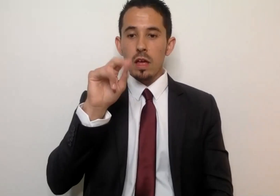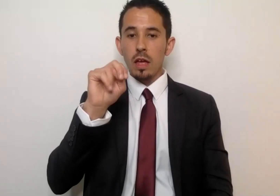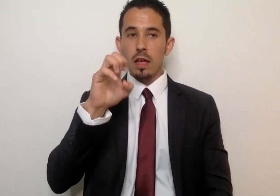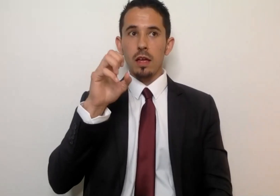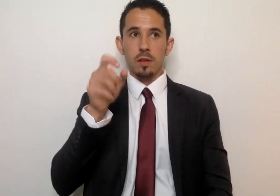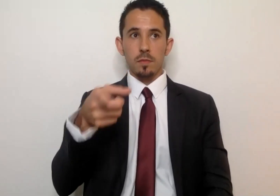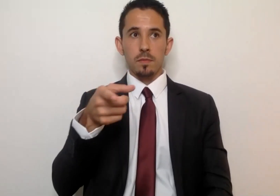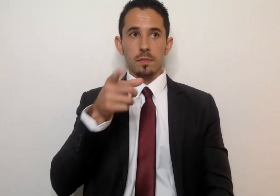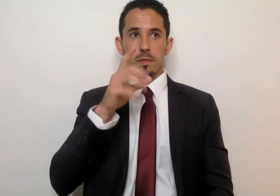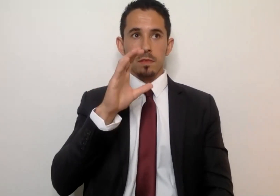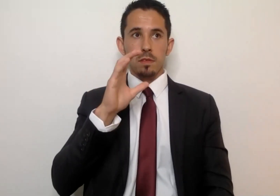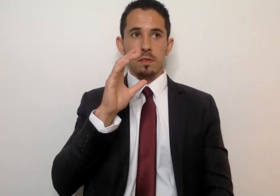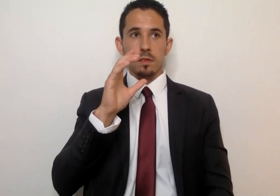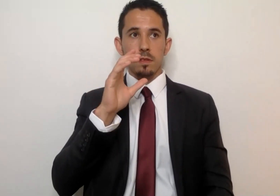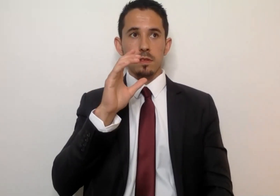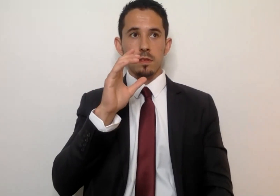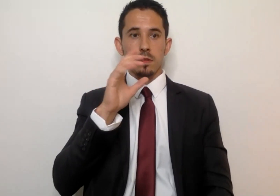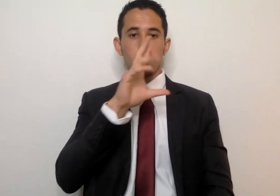So Caroline?